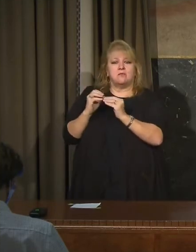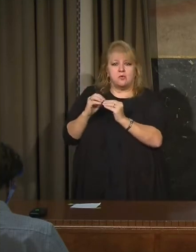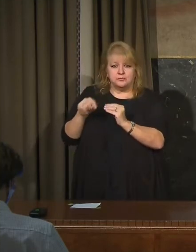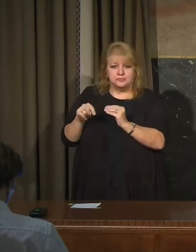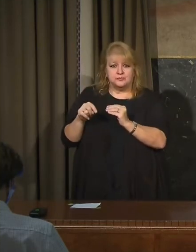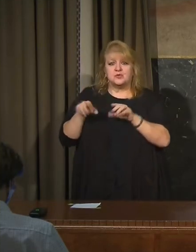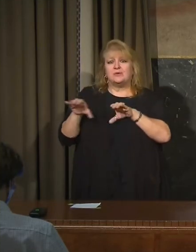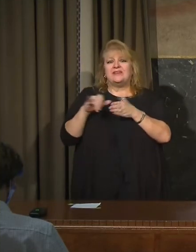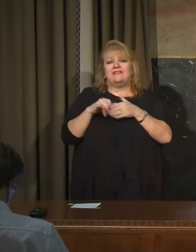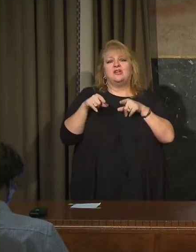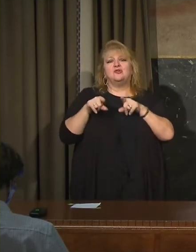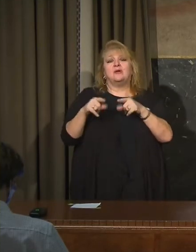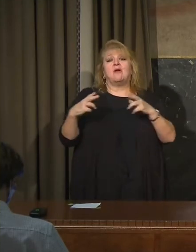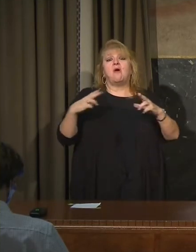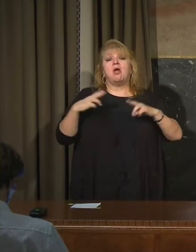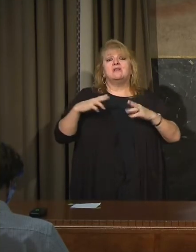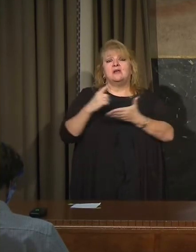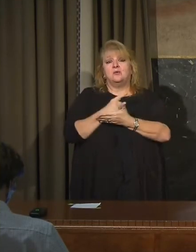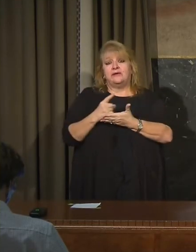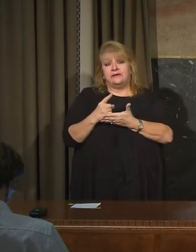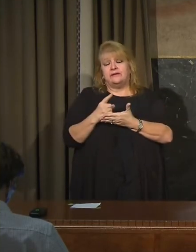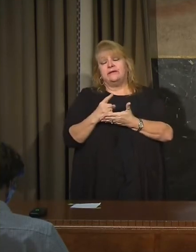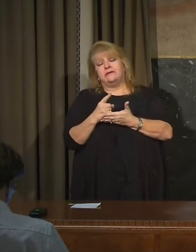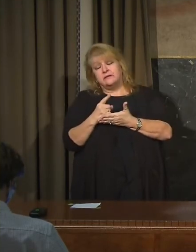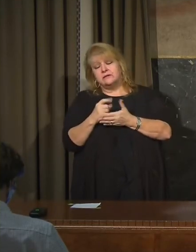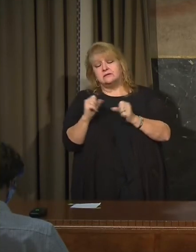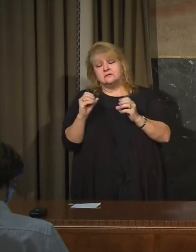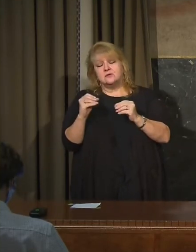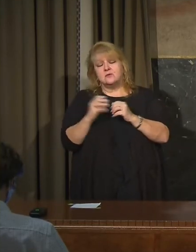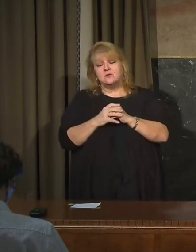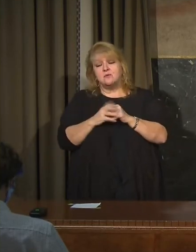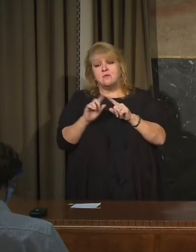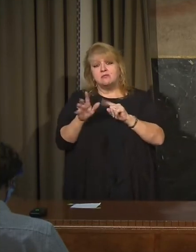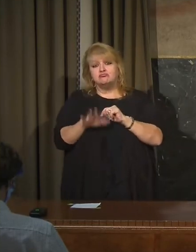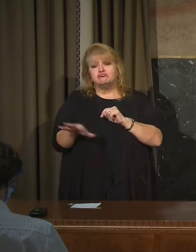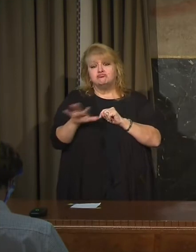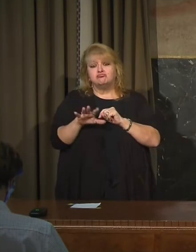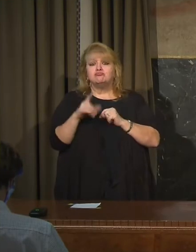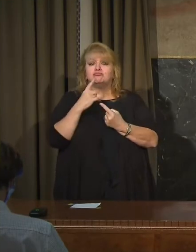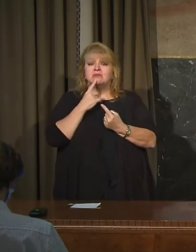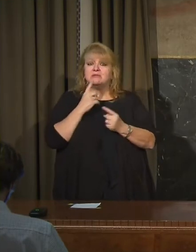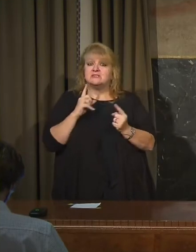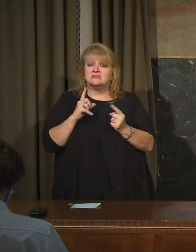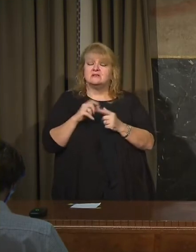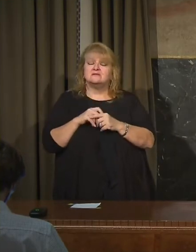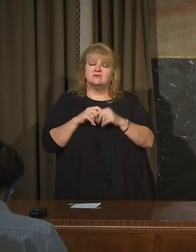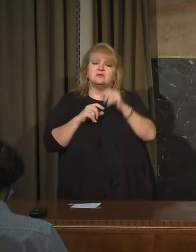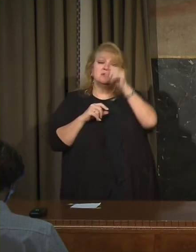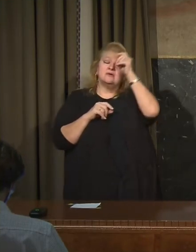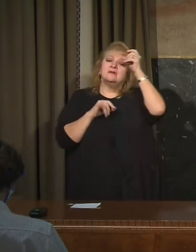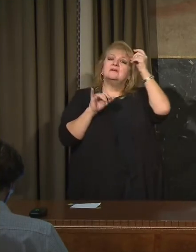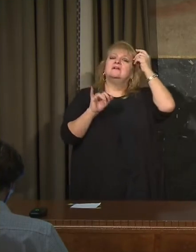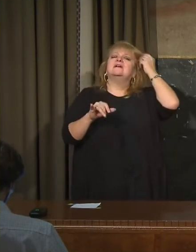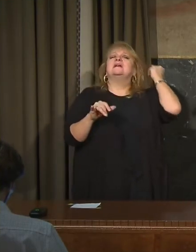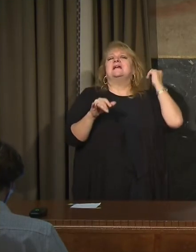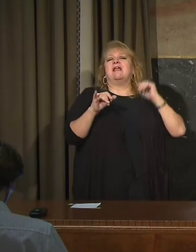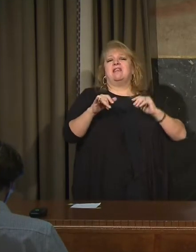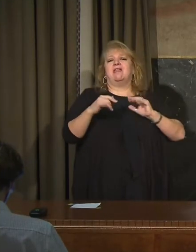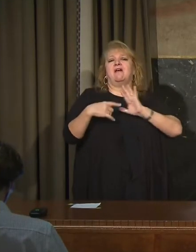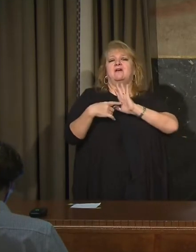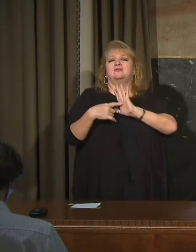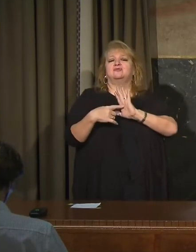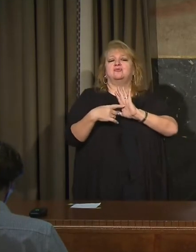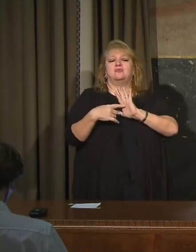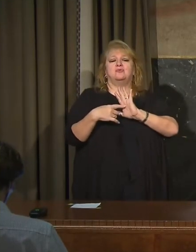a holiday week so forth. But overall, very successful. And it indicates the positive movement